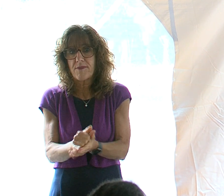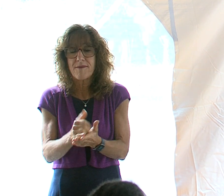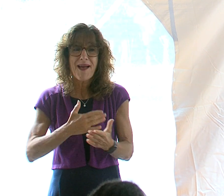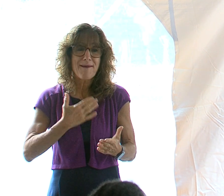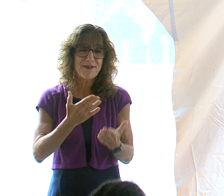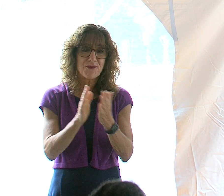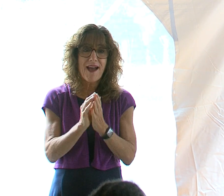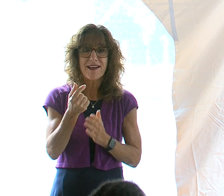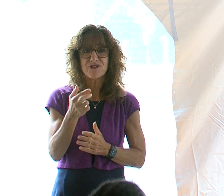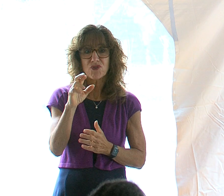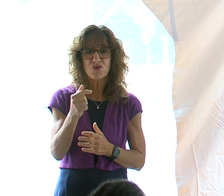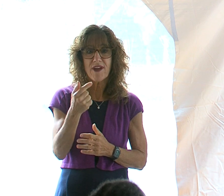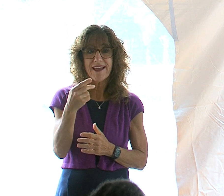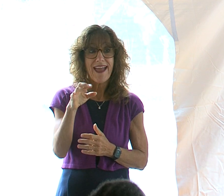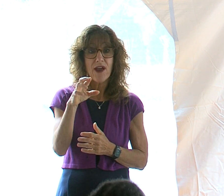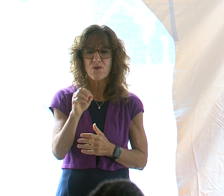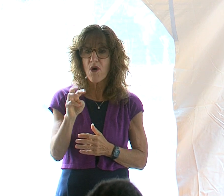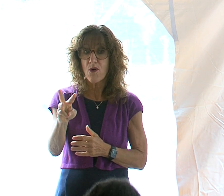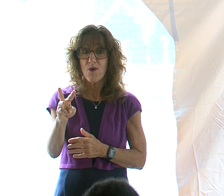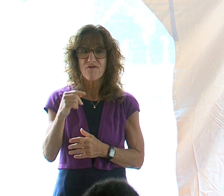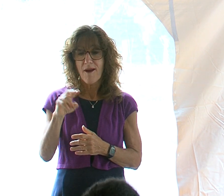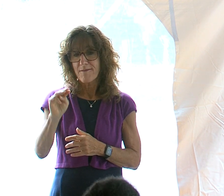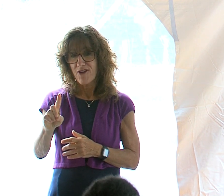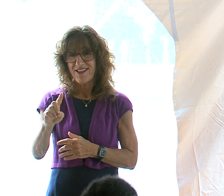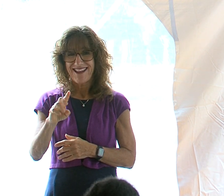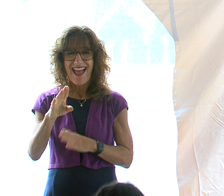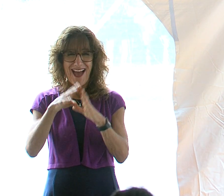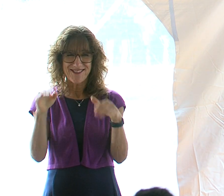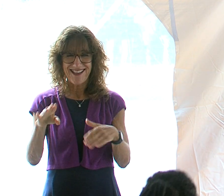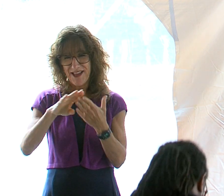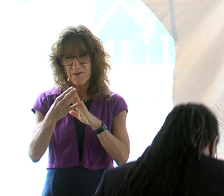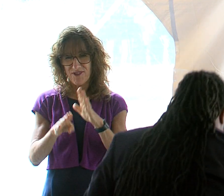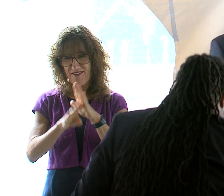to ask Greg Hare from Maryland Department of Housing and Community Development to say a few words.